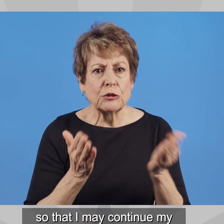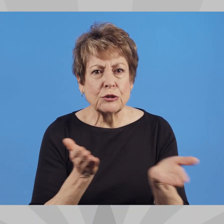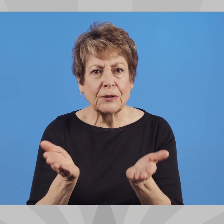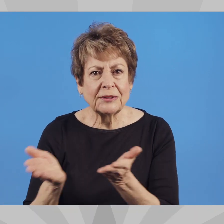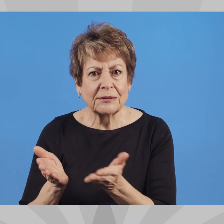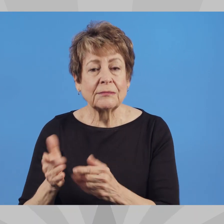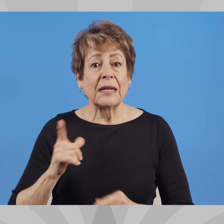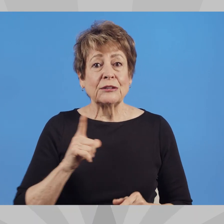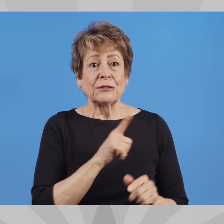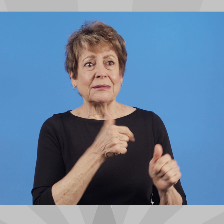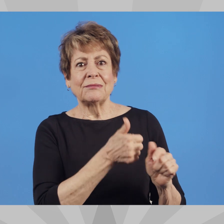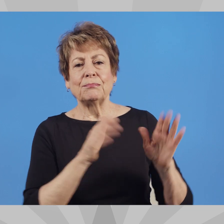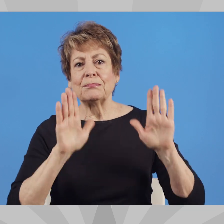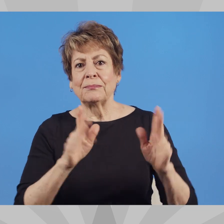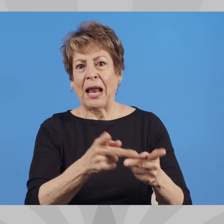service.